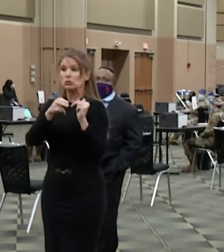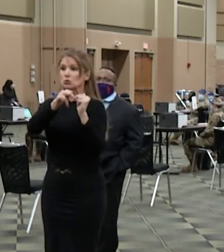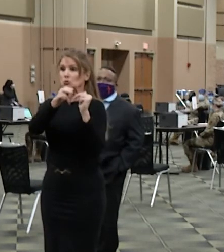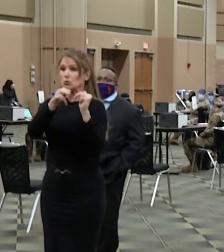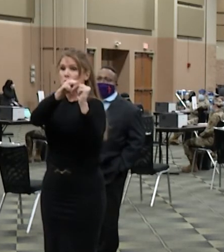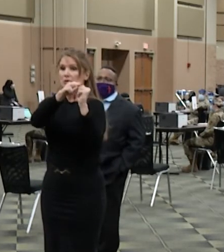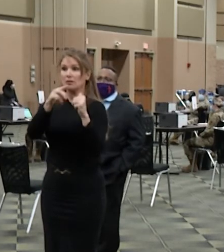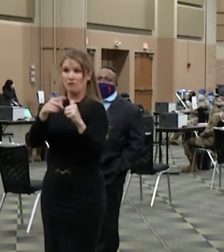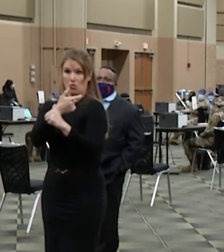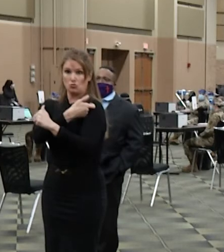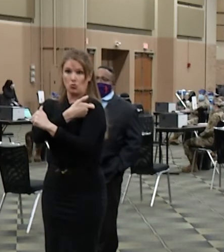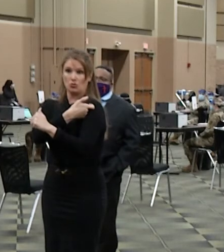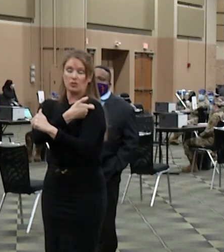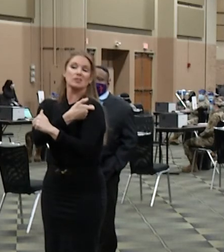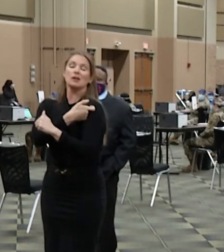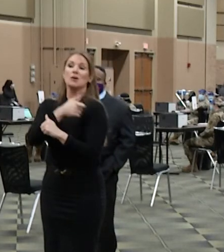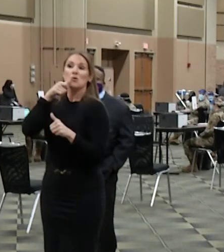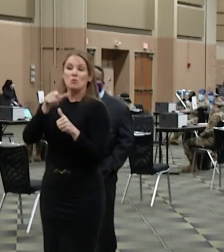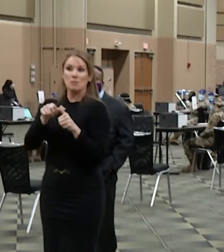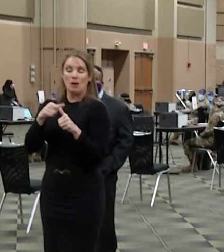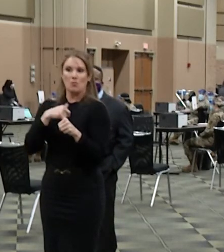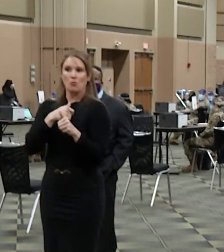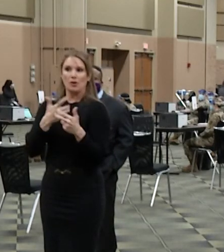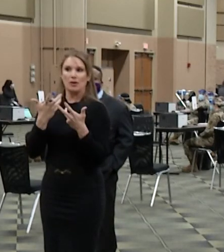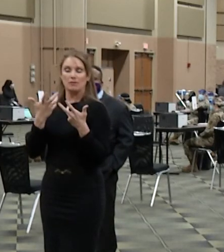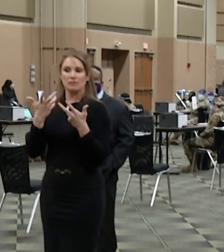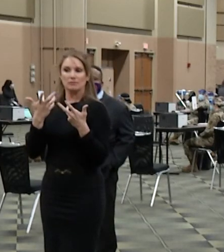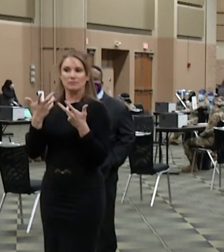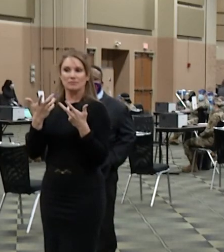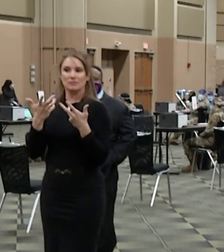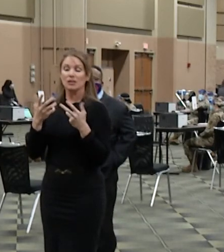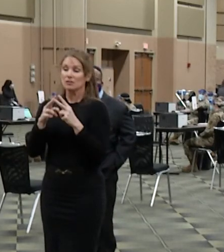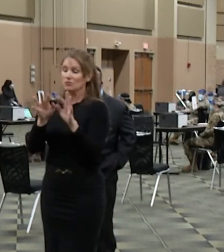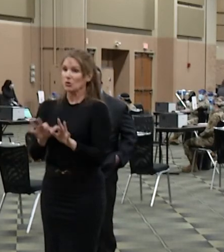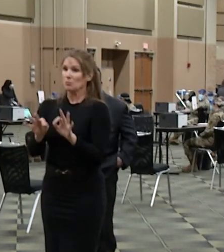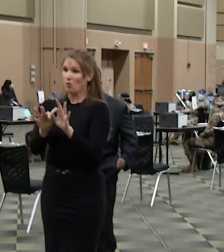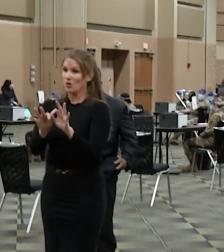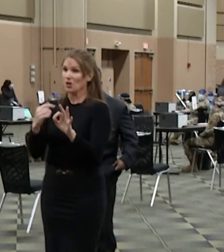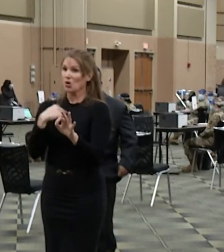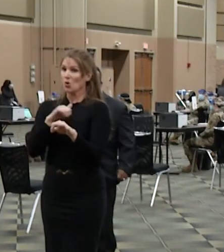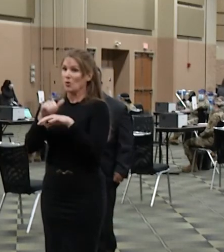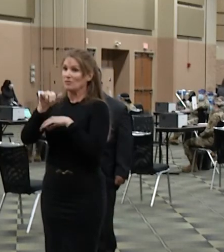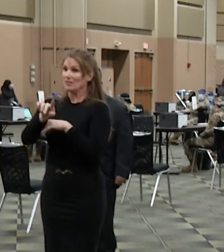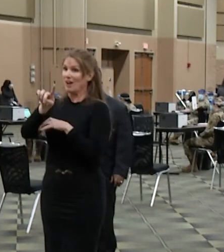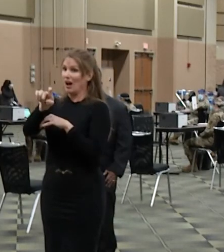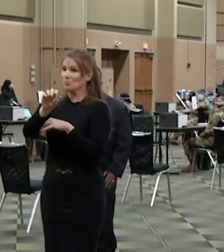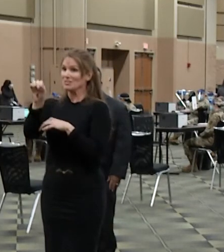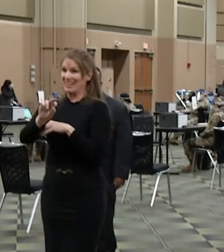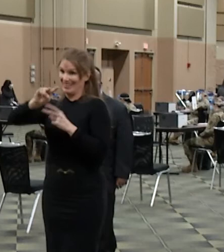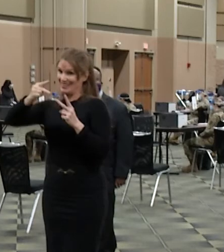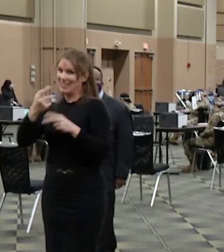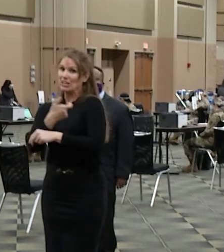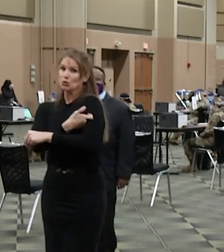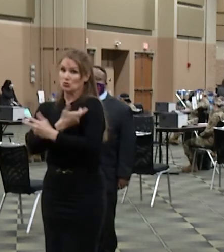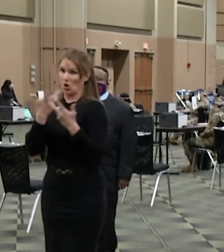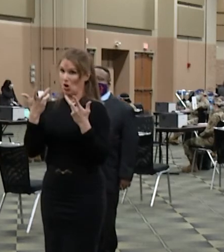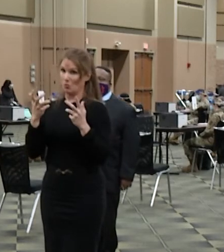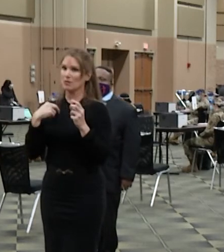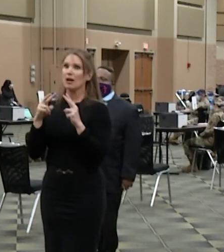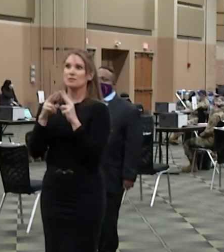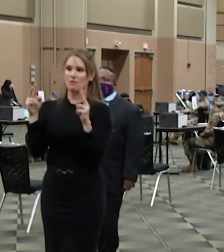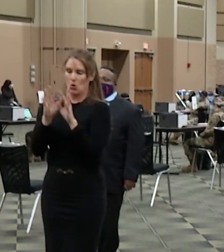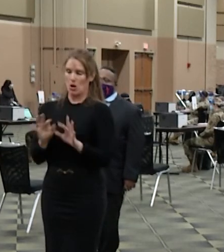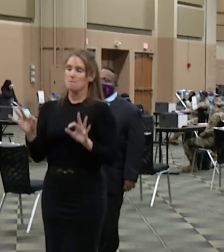the first doses. And remember, we've also delivered, and this is very important, 100% of the second doses to people. And that's a